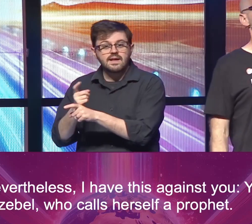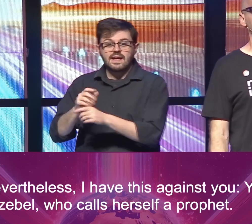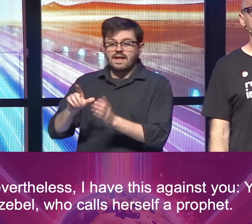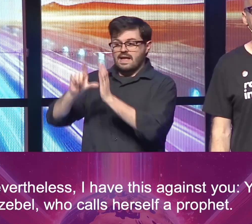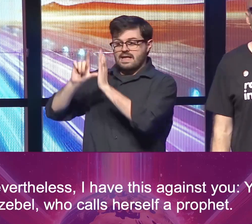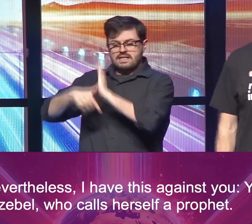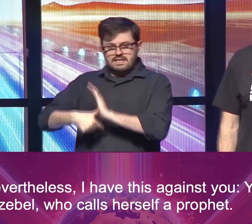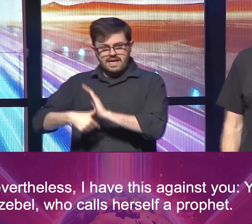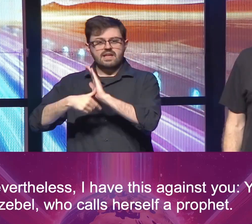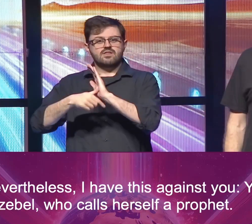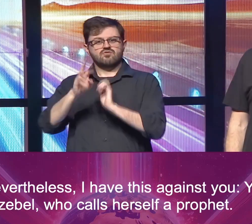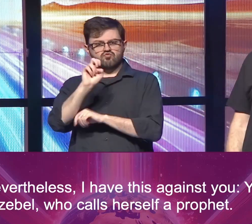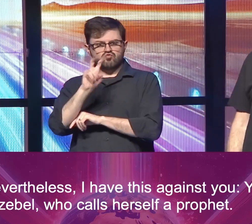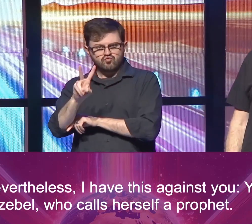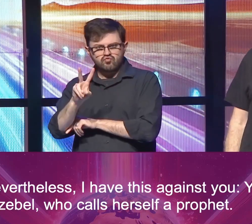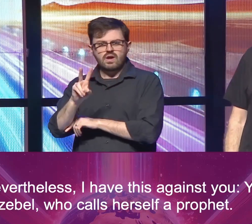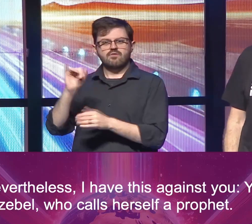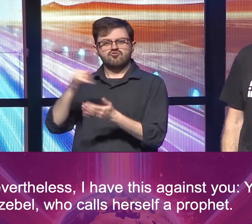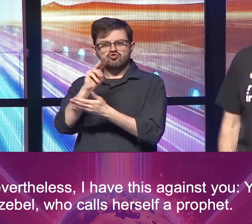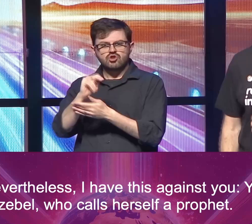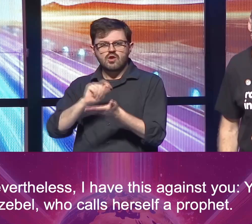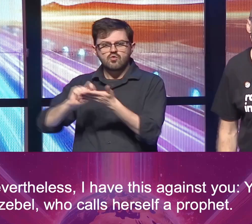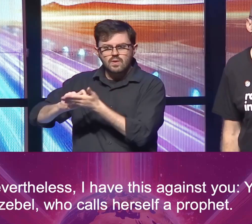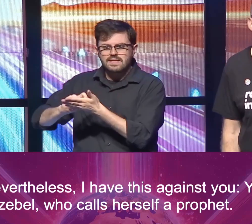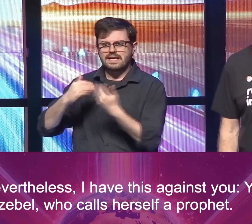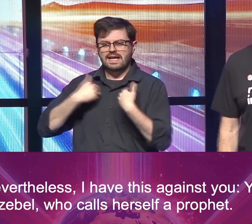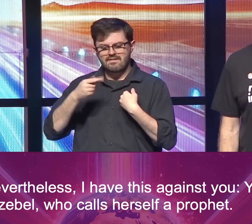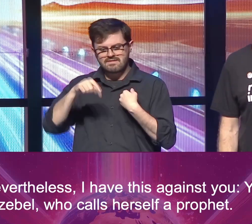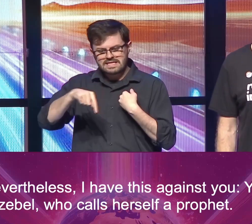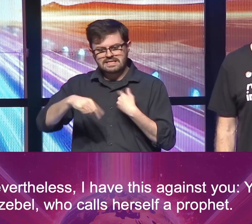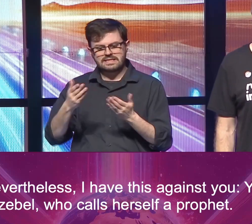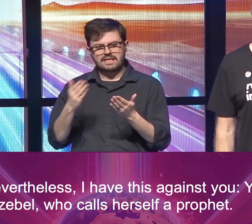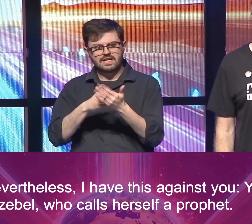I have this against you. You tolerate that woman Jezebel.